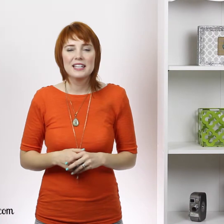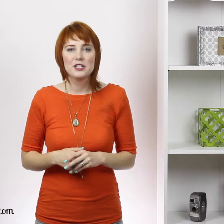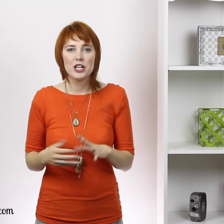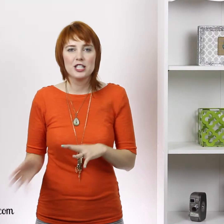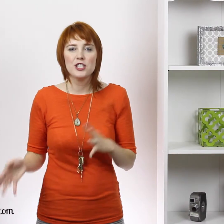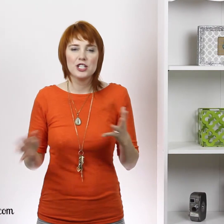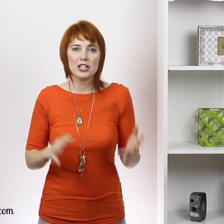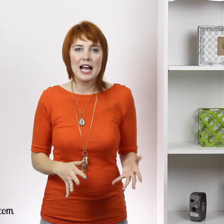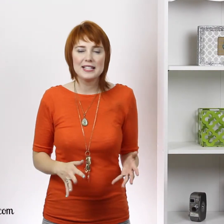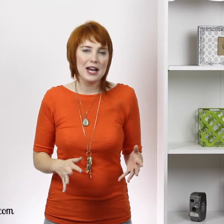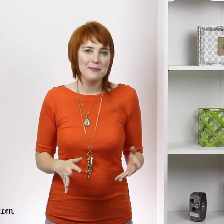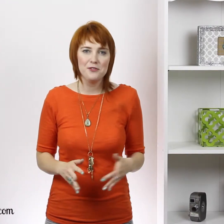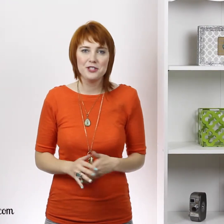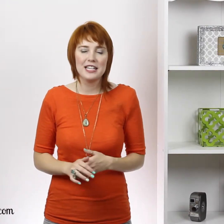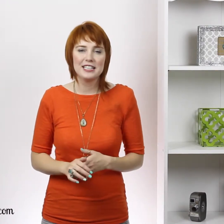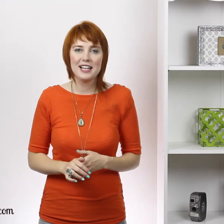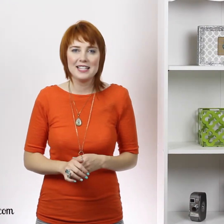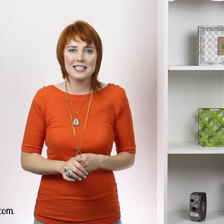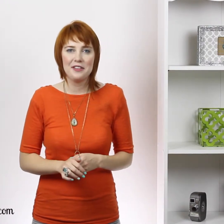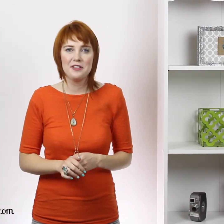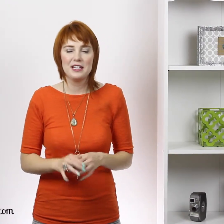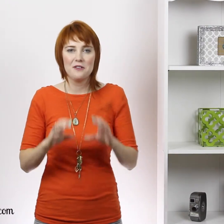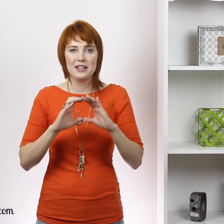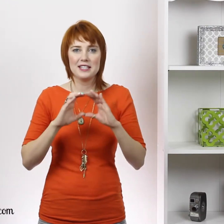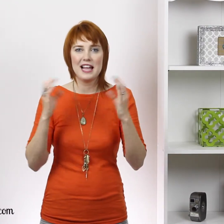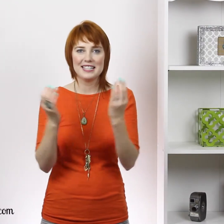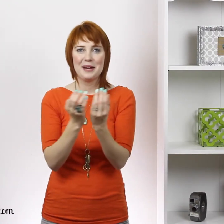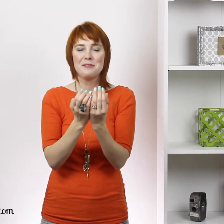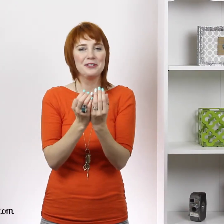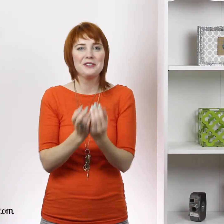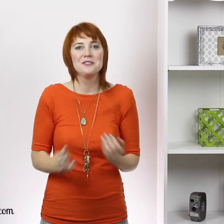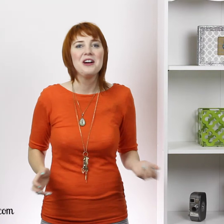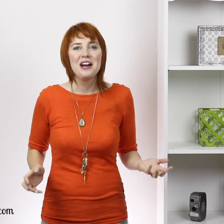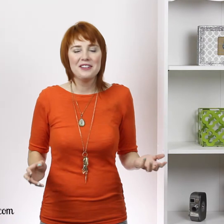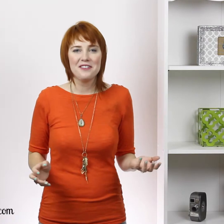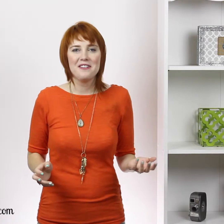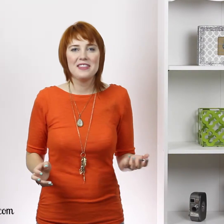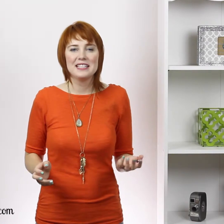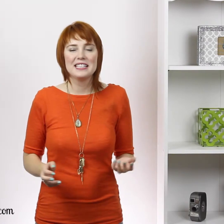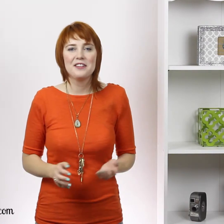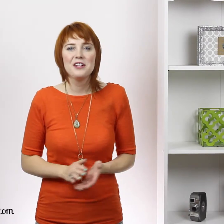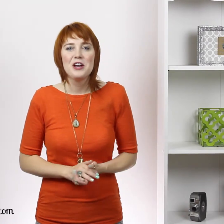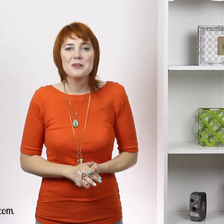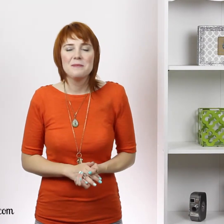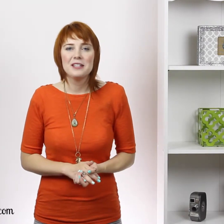can transition to class time. So if you're taking a class together, they can know that it's class time where you're gonna do a lot of fun things together. Your baby can